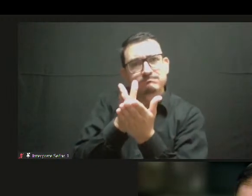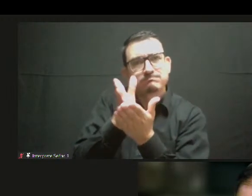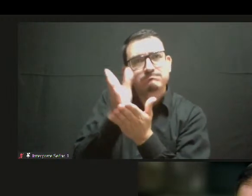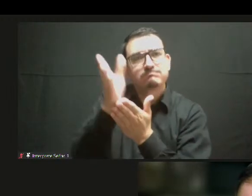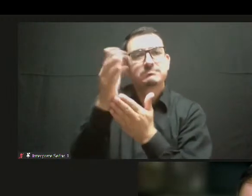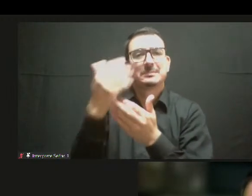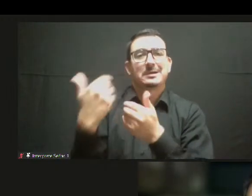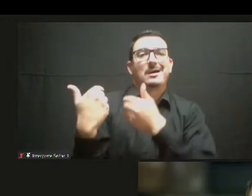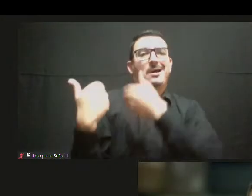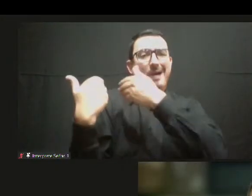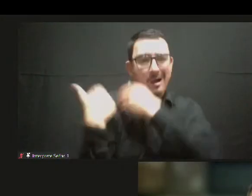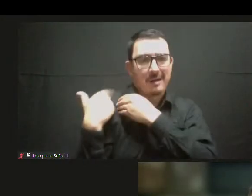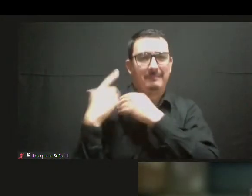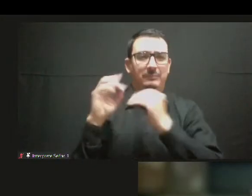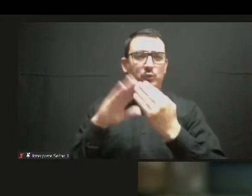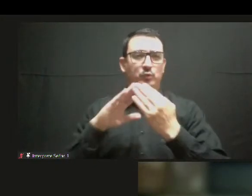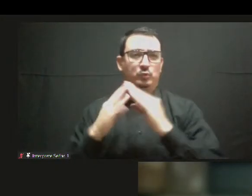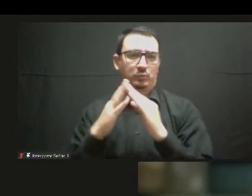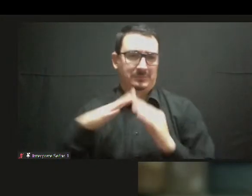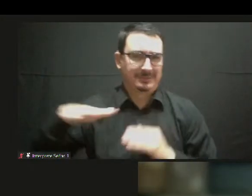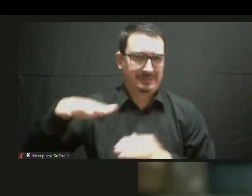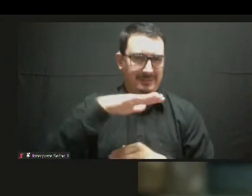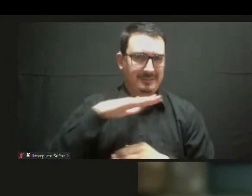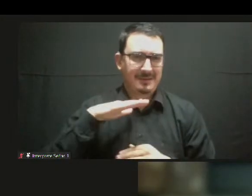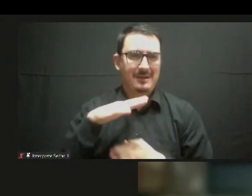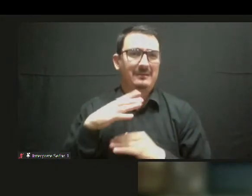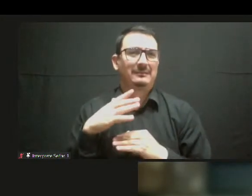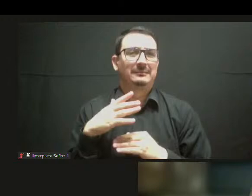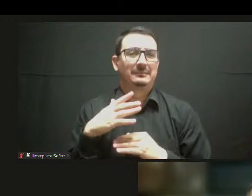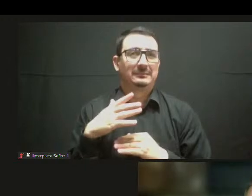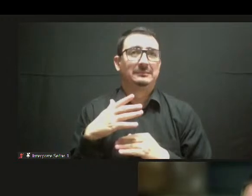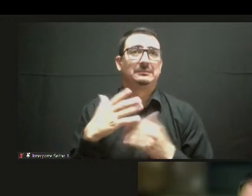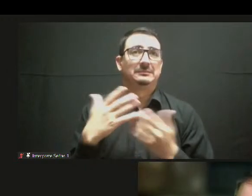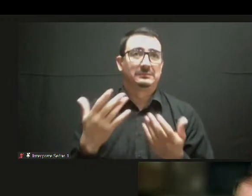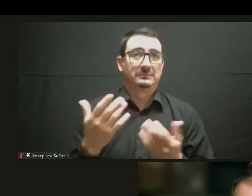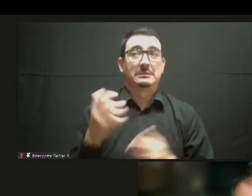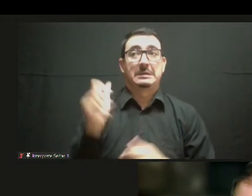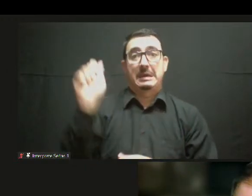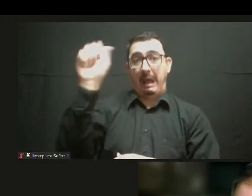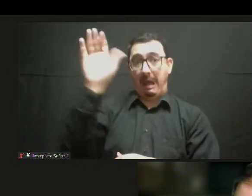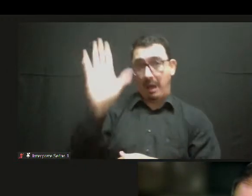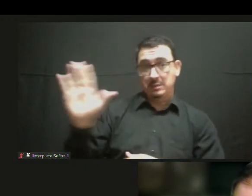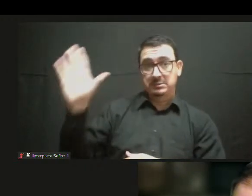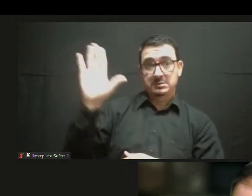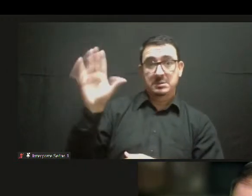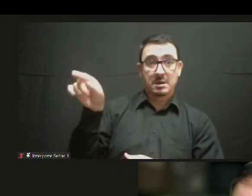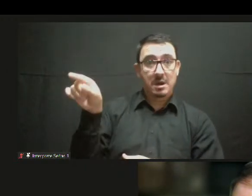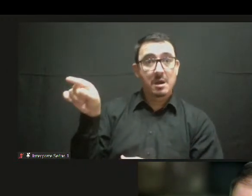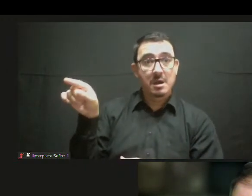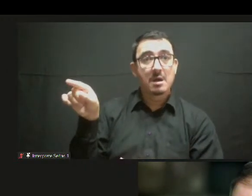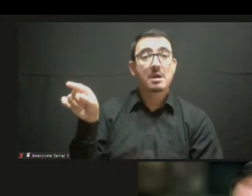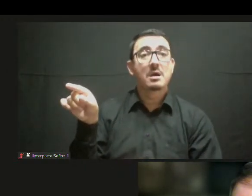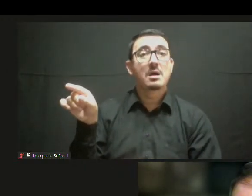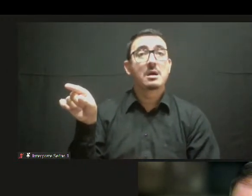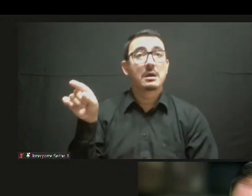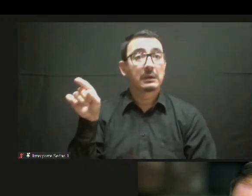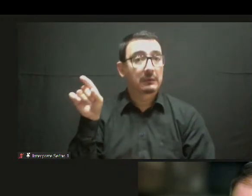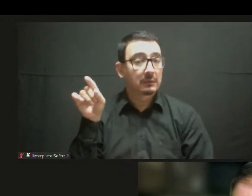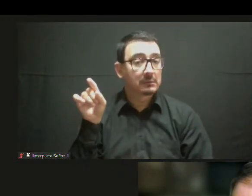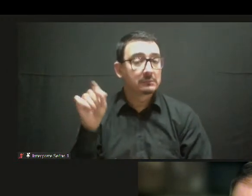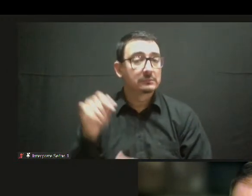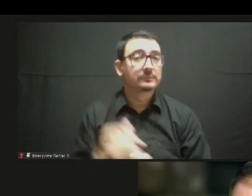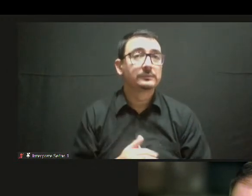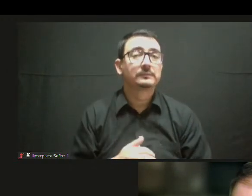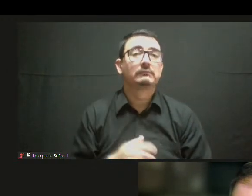maybe if you can just go as a funnel, tell something about trends, then the efforts PATA is